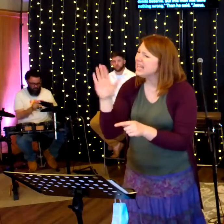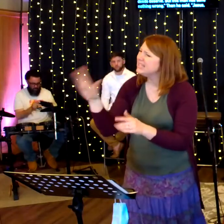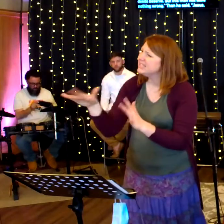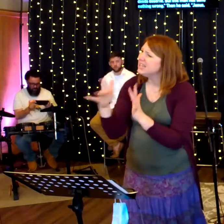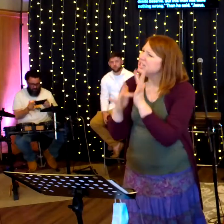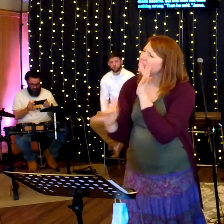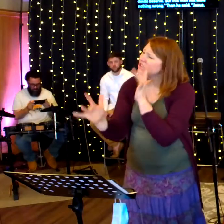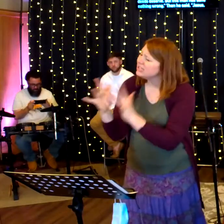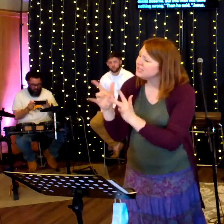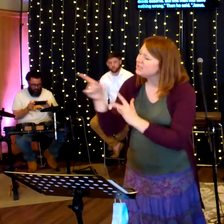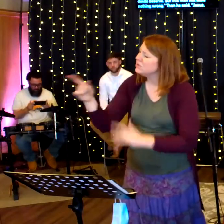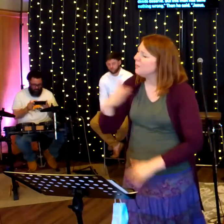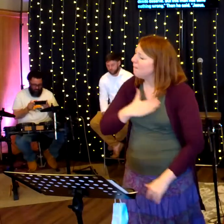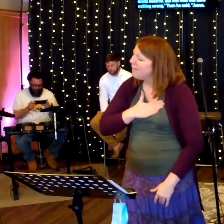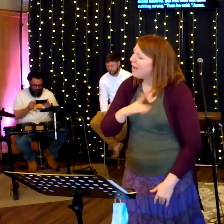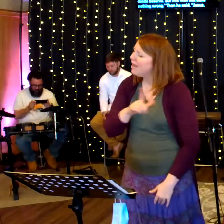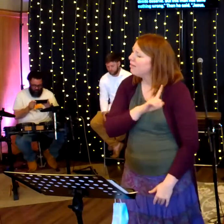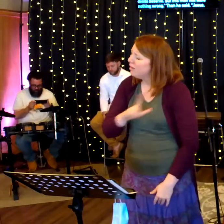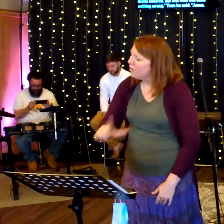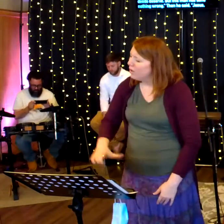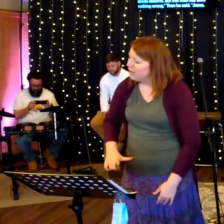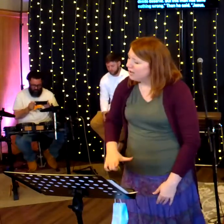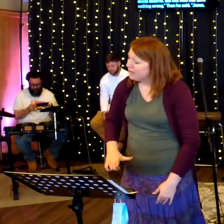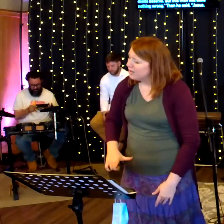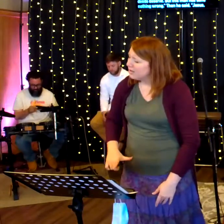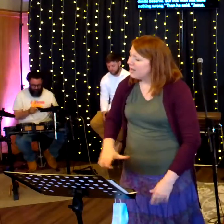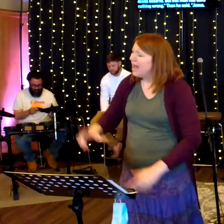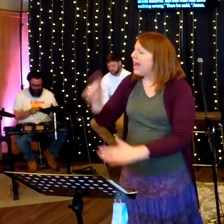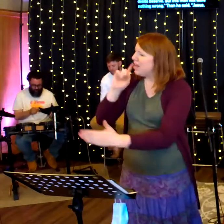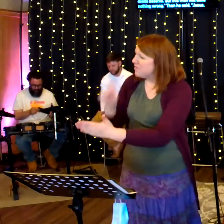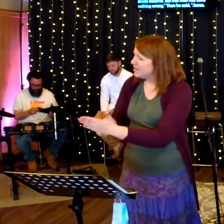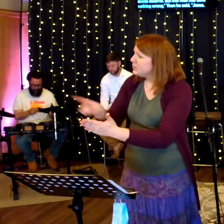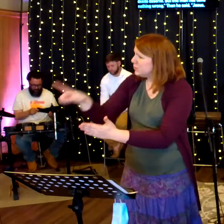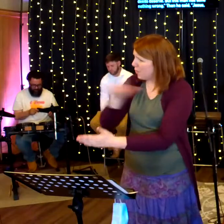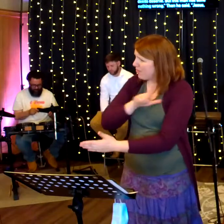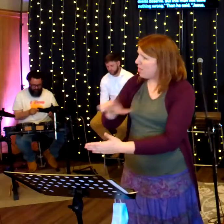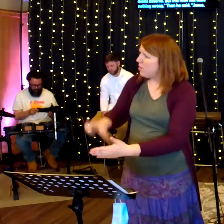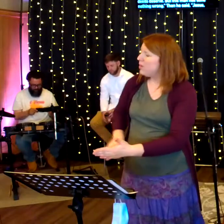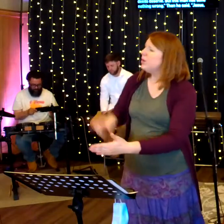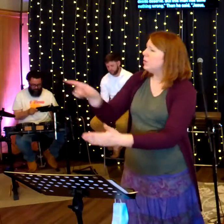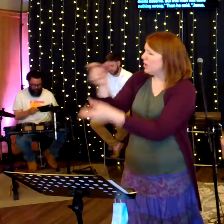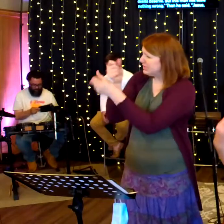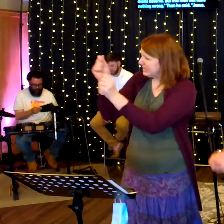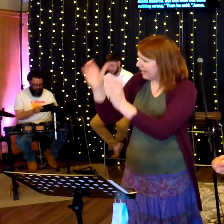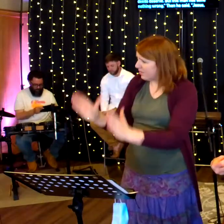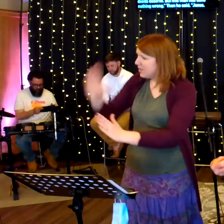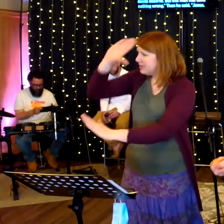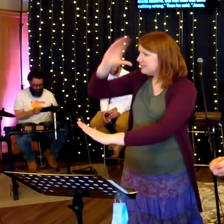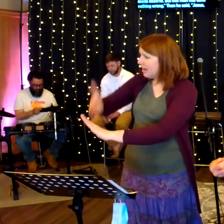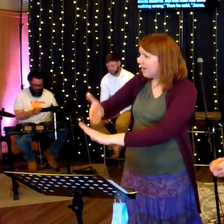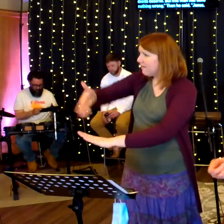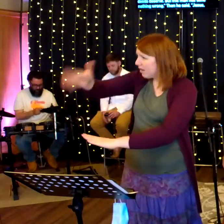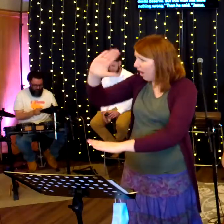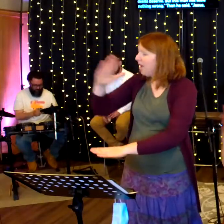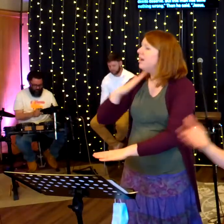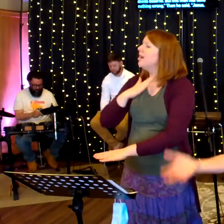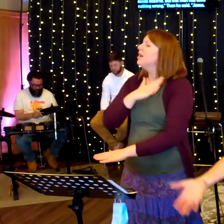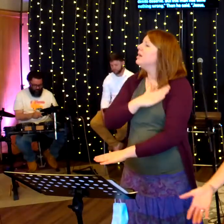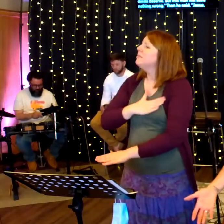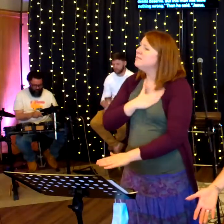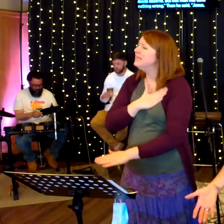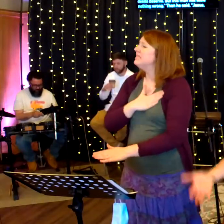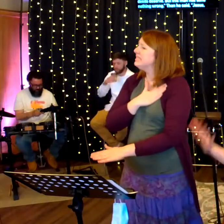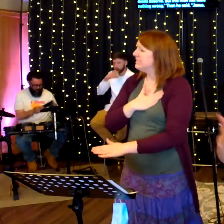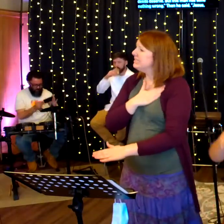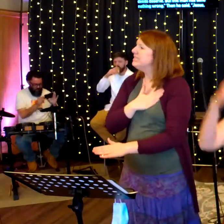as Lord. He recognizes him as the Lord and the Messiah. And he asks him to remember him in his kingdom. And he's not talking about